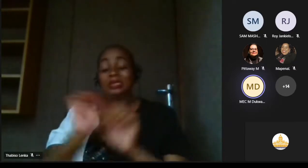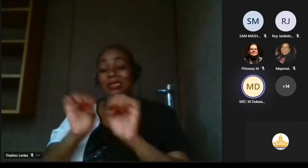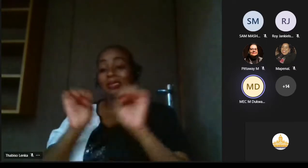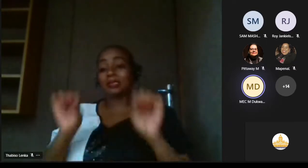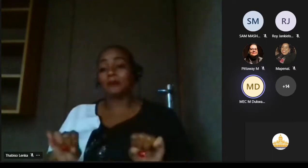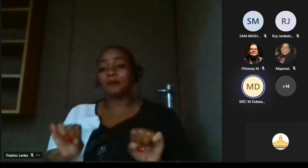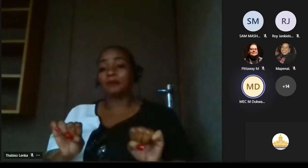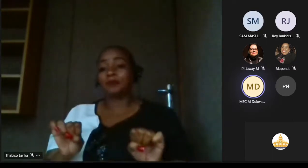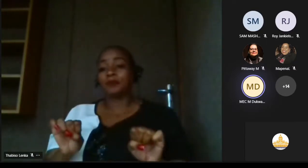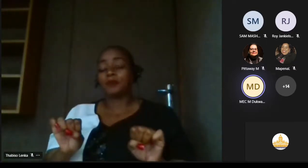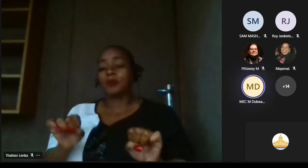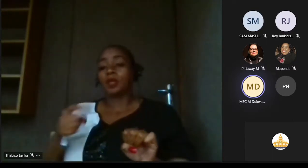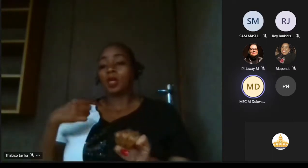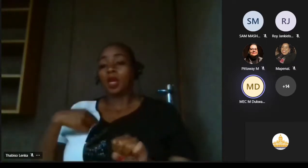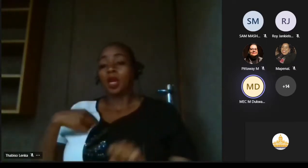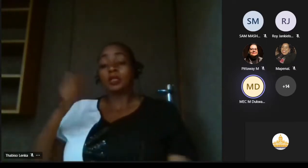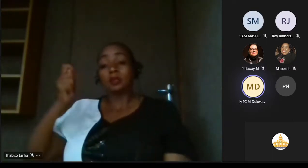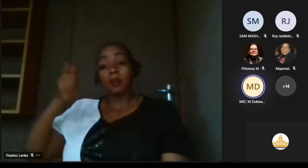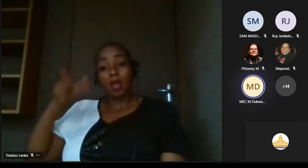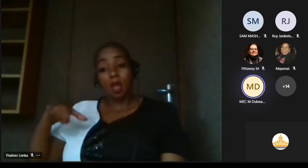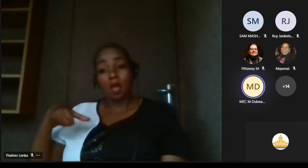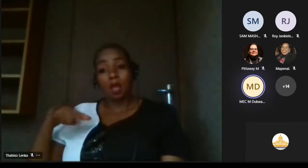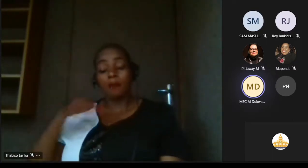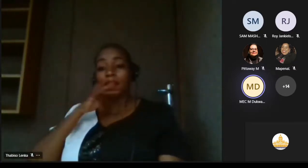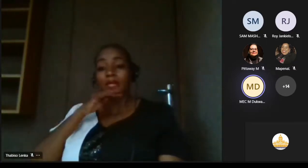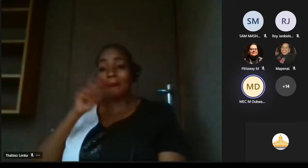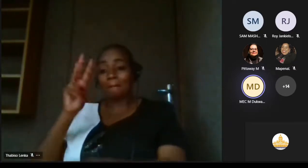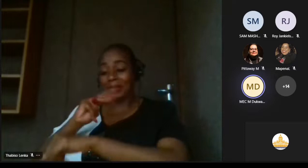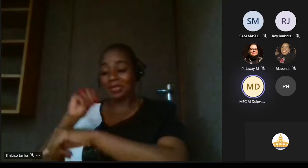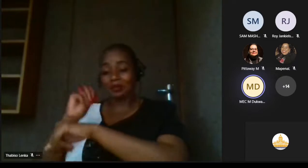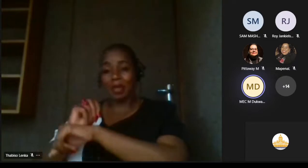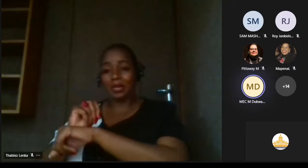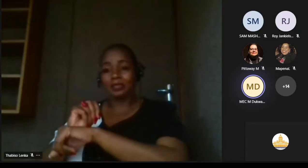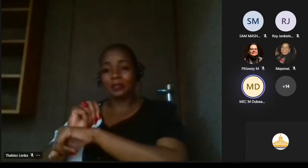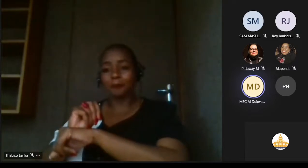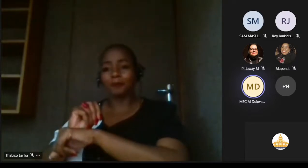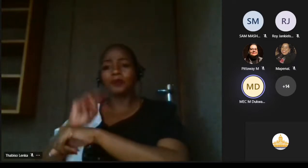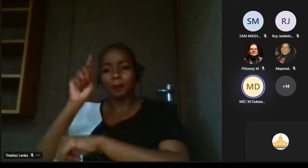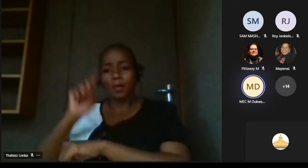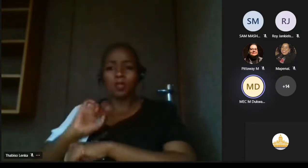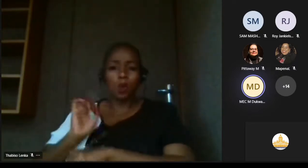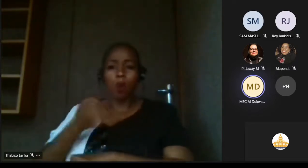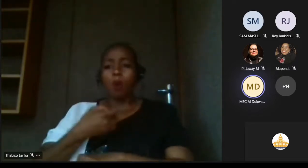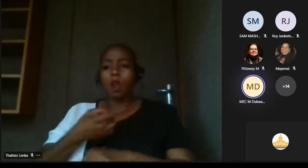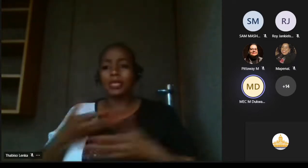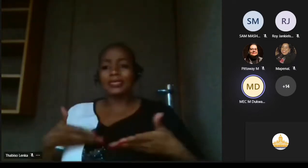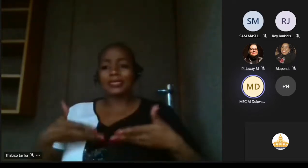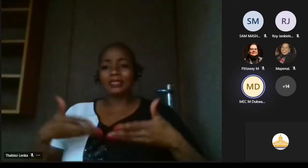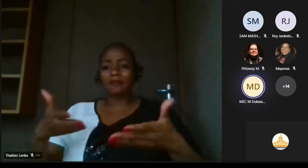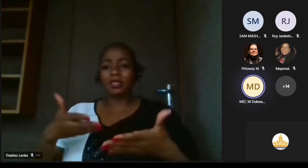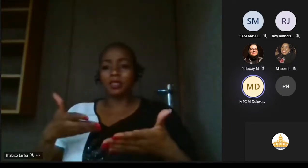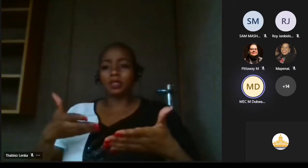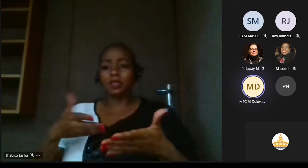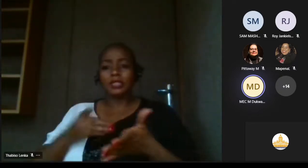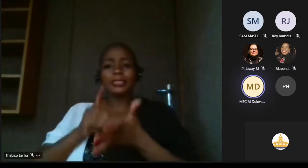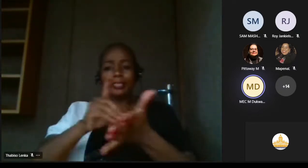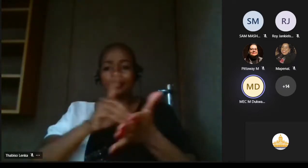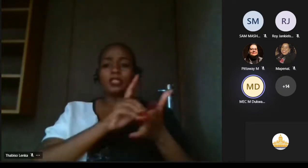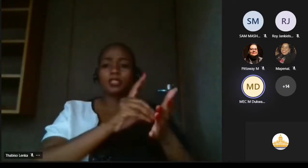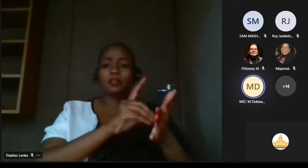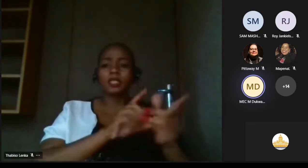Honorable Speaker, no municipality should fail to deliver services under our watch. We are